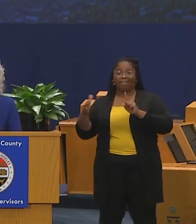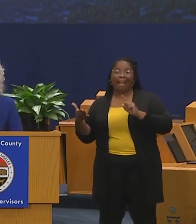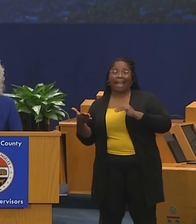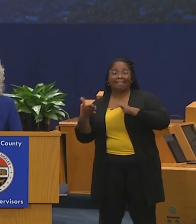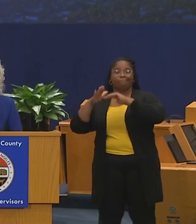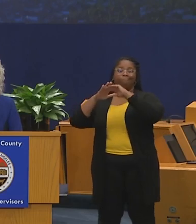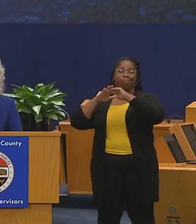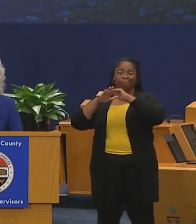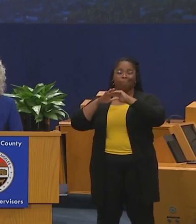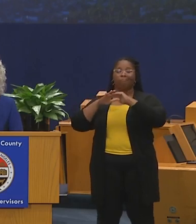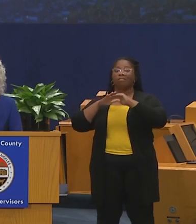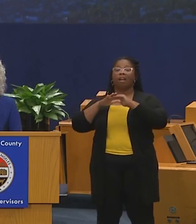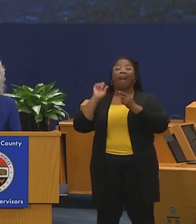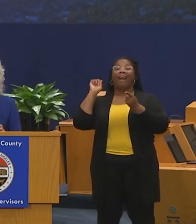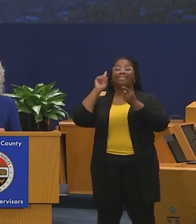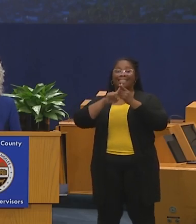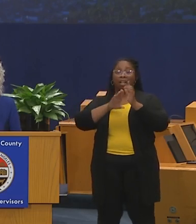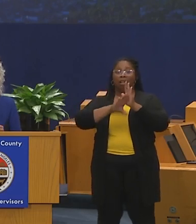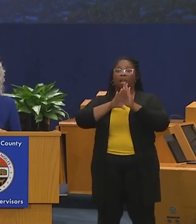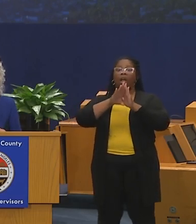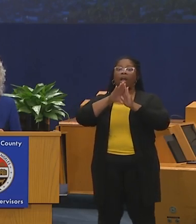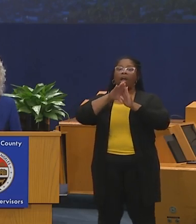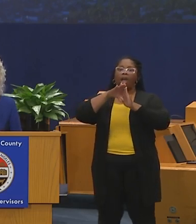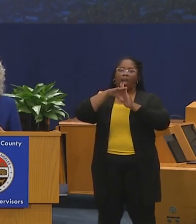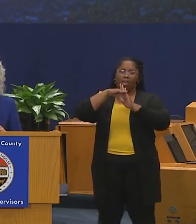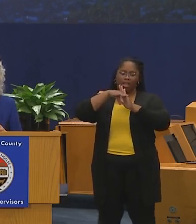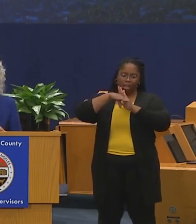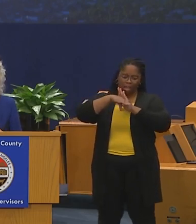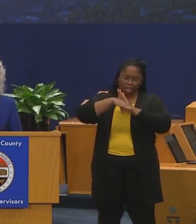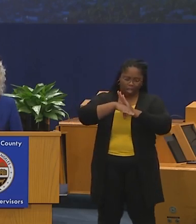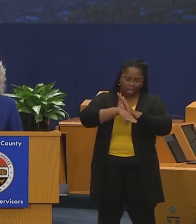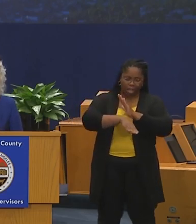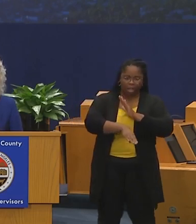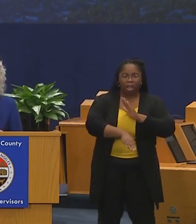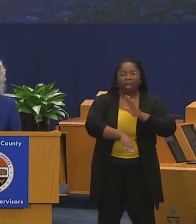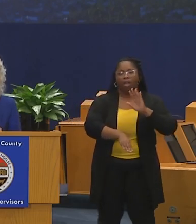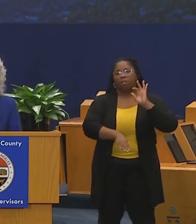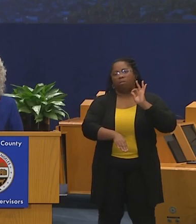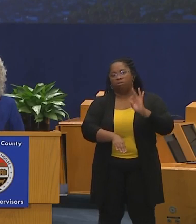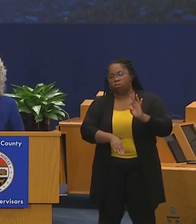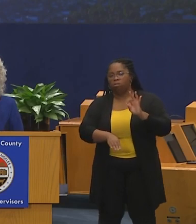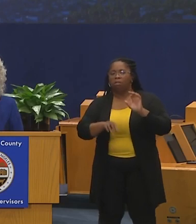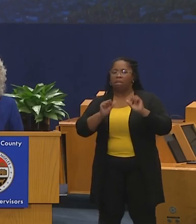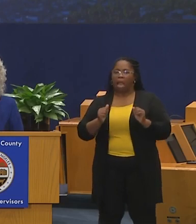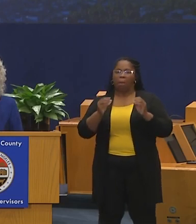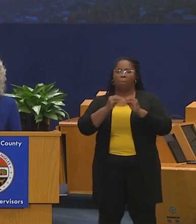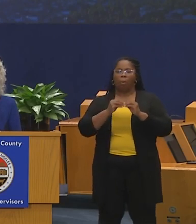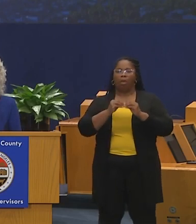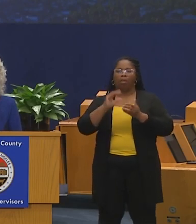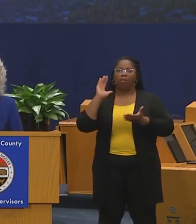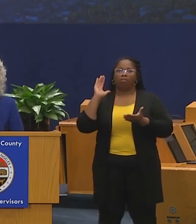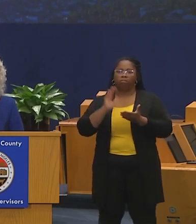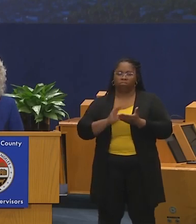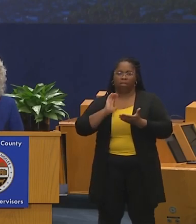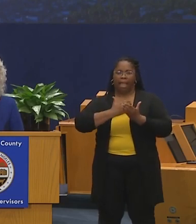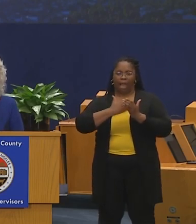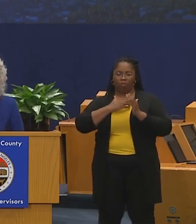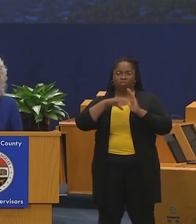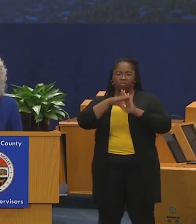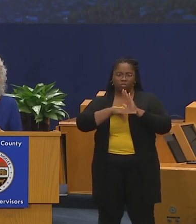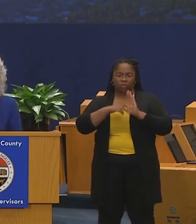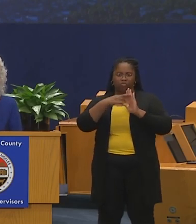of those numbers, we have to take every precaution imaginable to help us actually chart a course that has